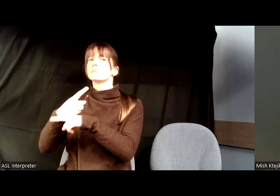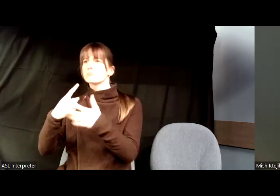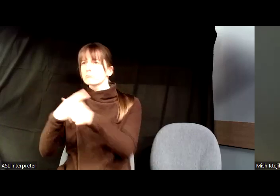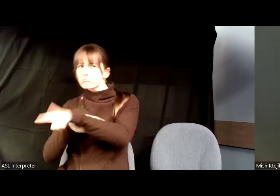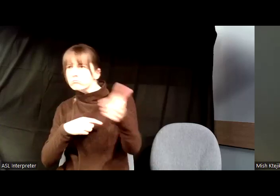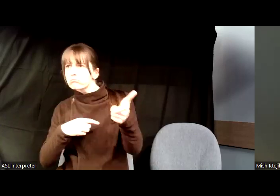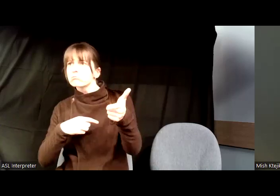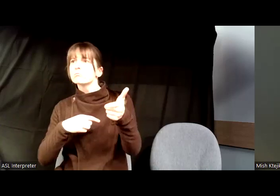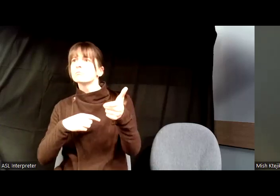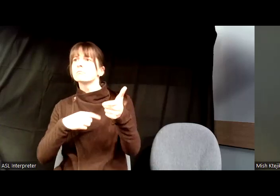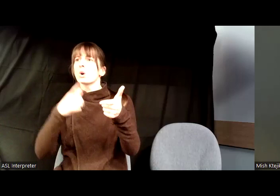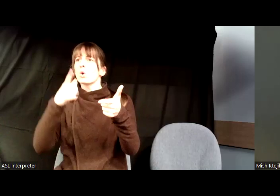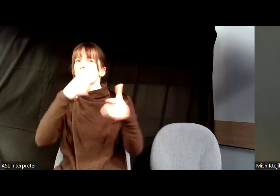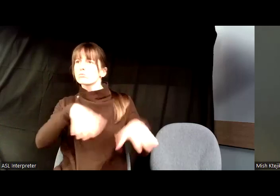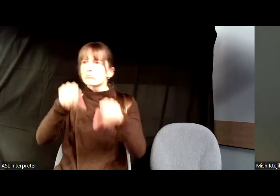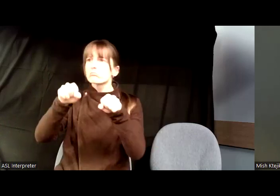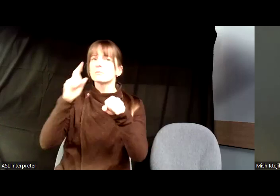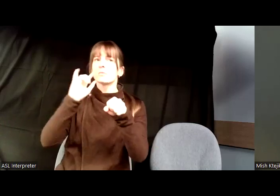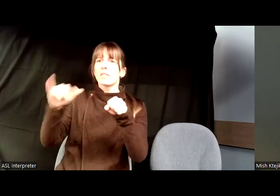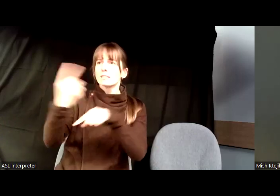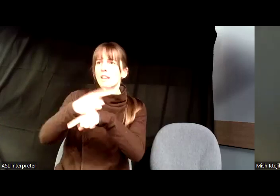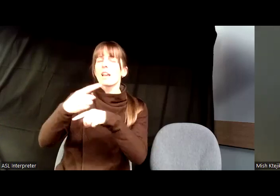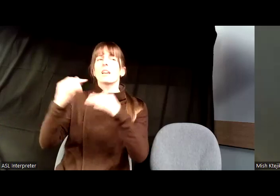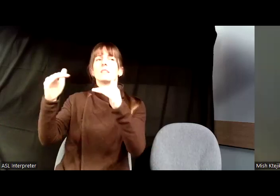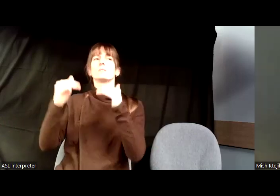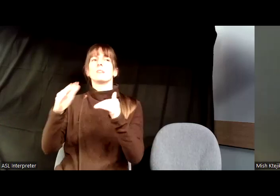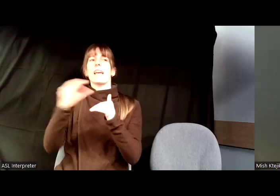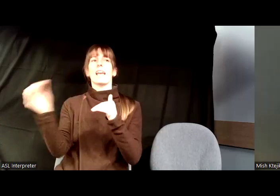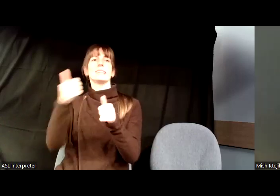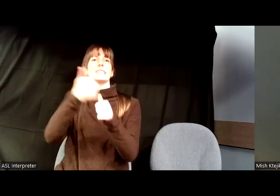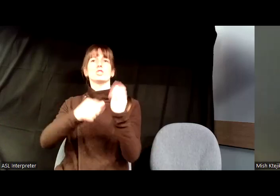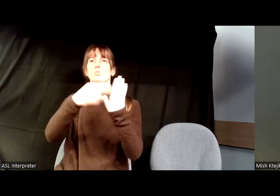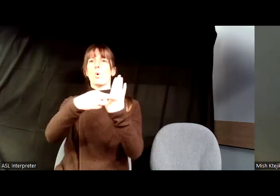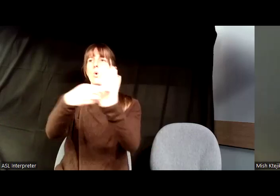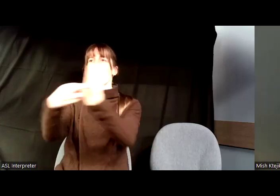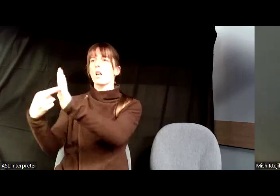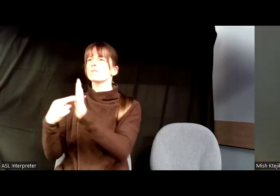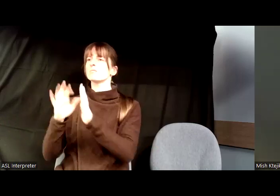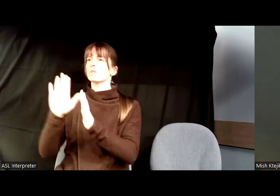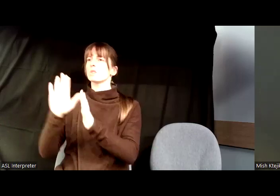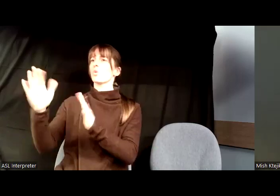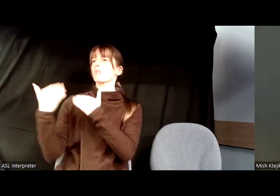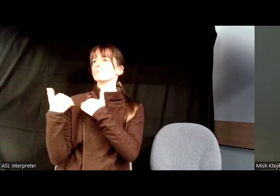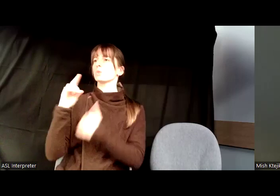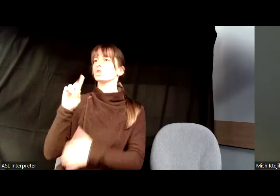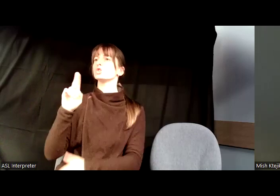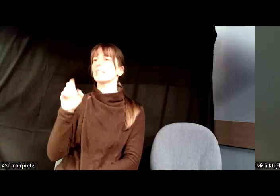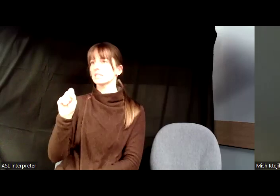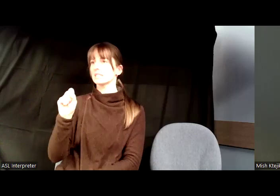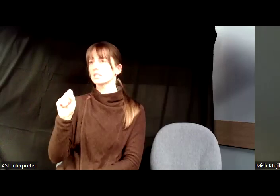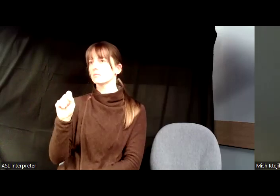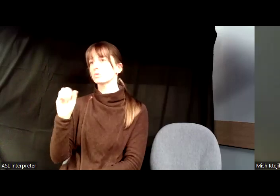would determine who's next. And then what the duties of the officers are. So these are things that are in your law that have to be written in your